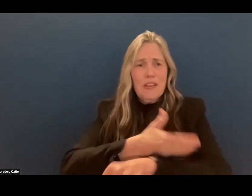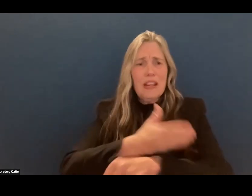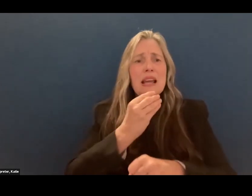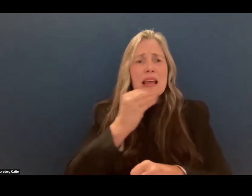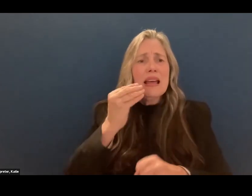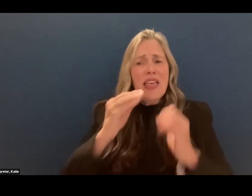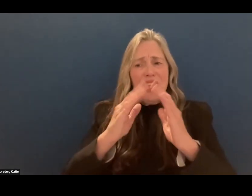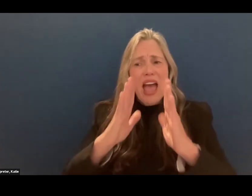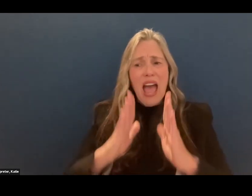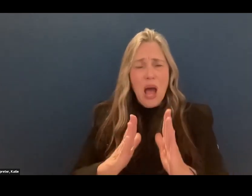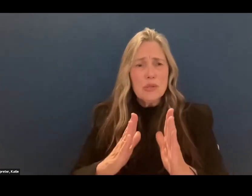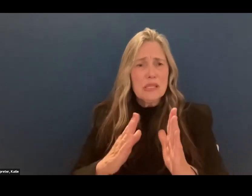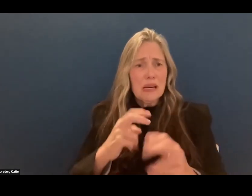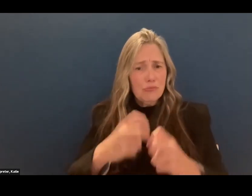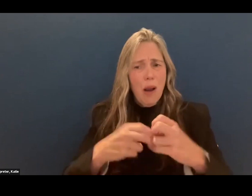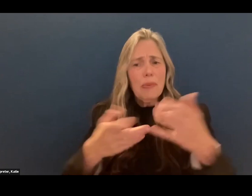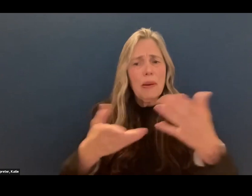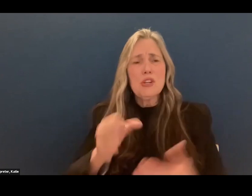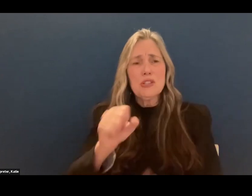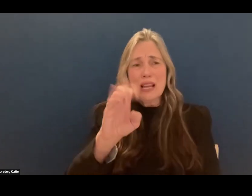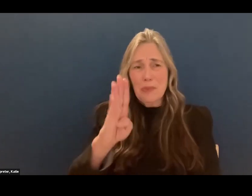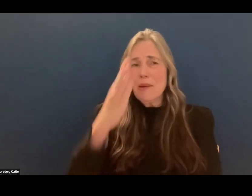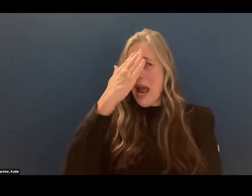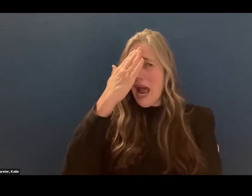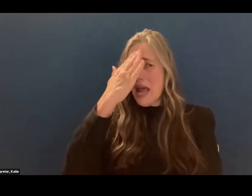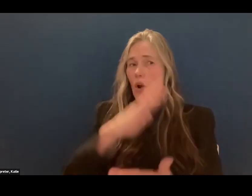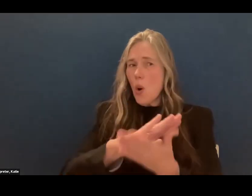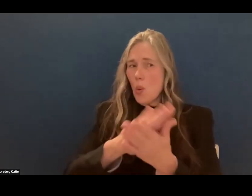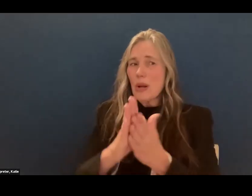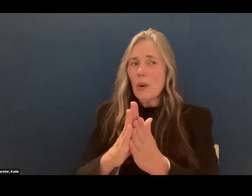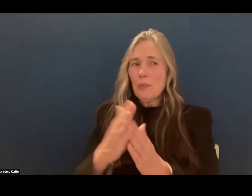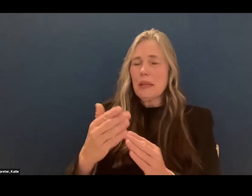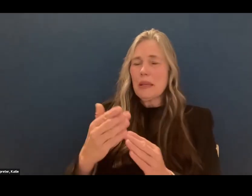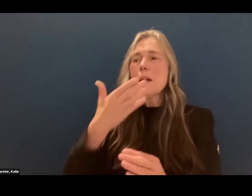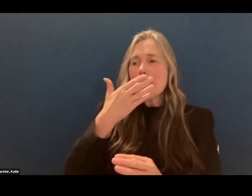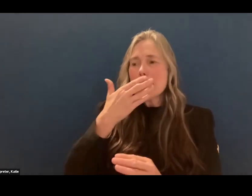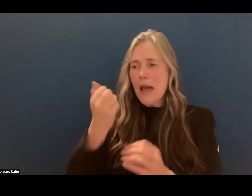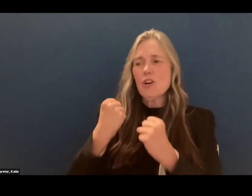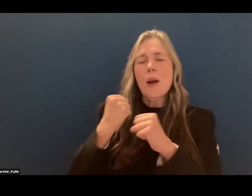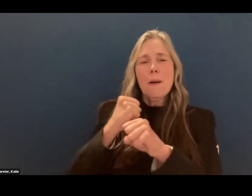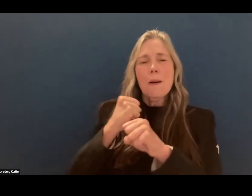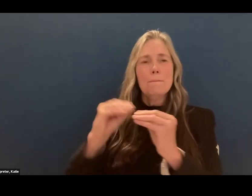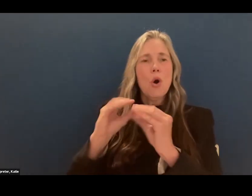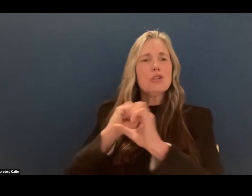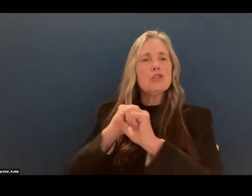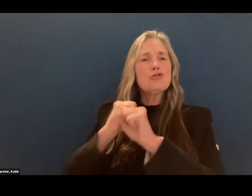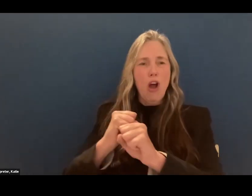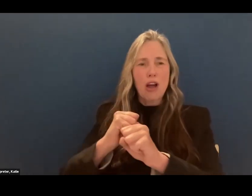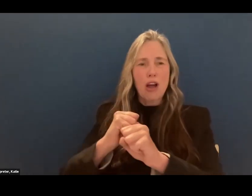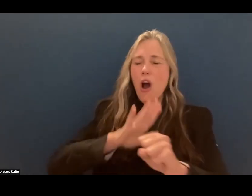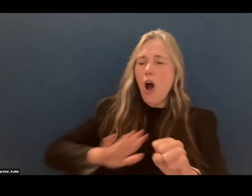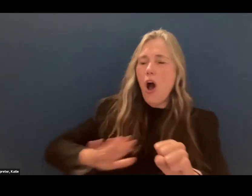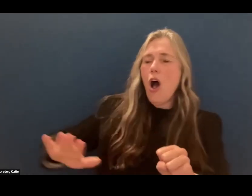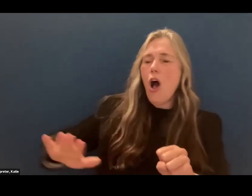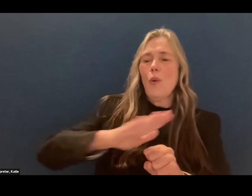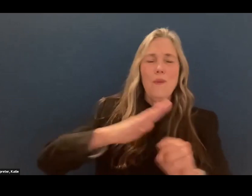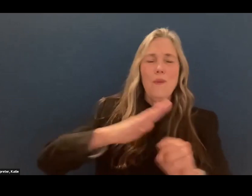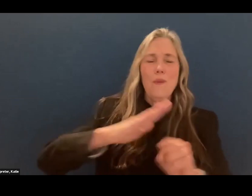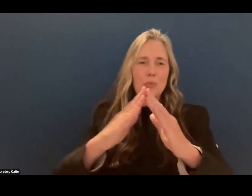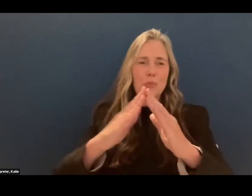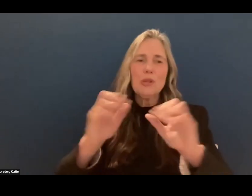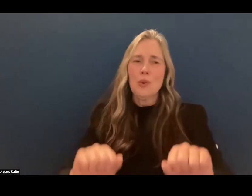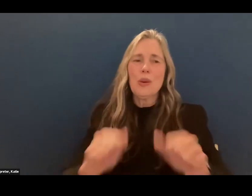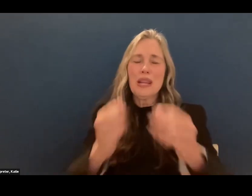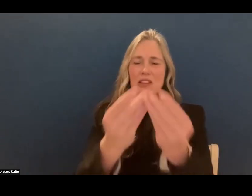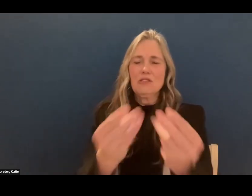that that's going to go forth, and we're just going to be that much better and that much stronger in solving that problem across this community. So thank you.